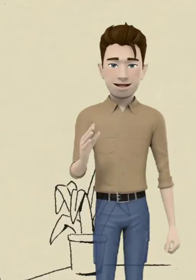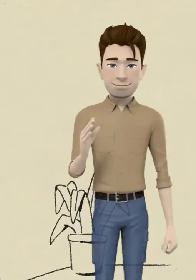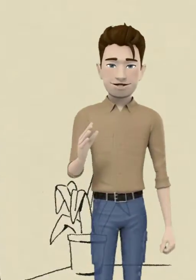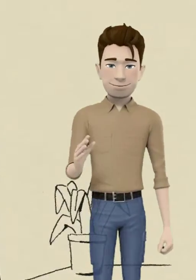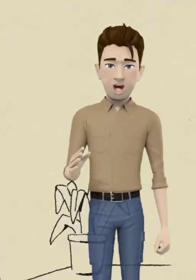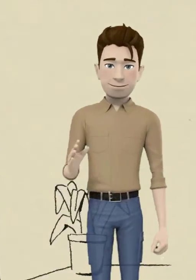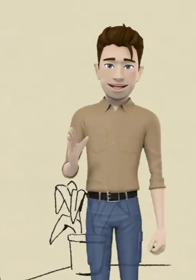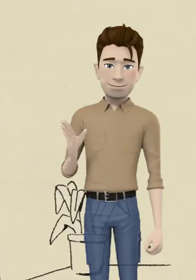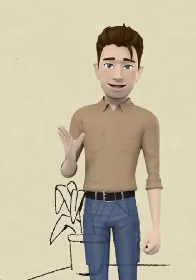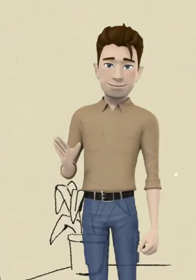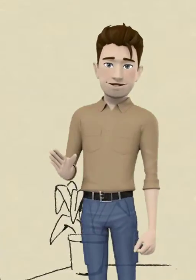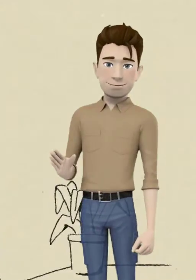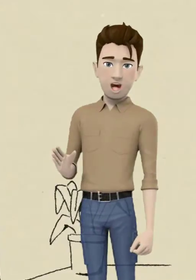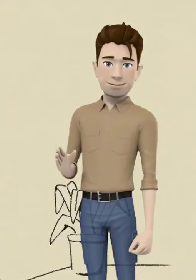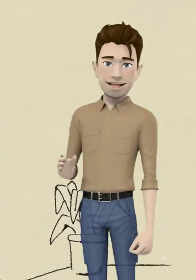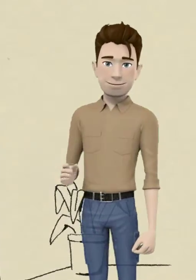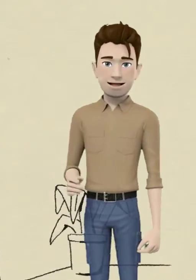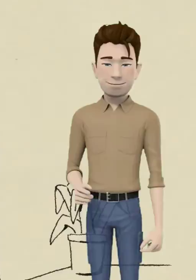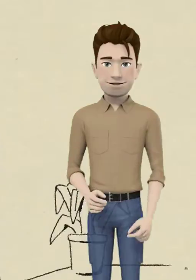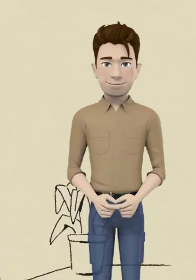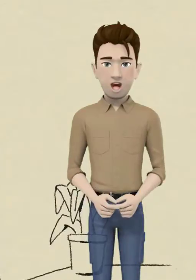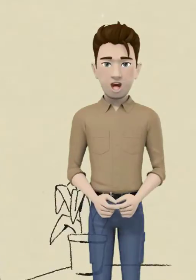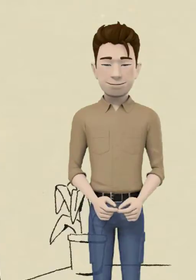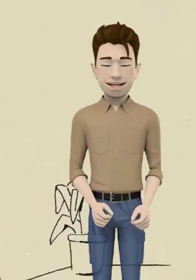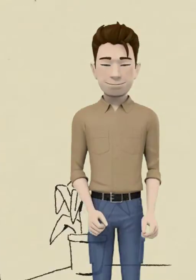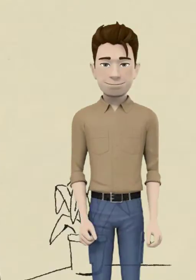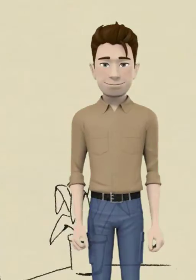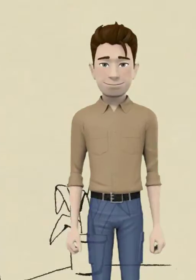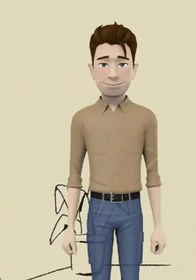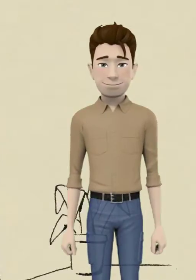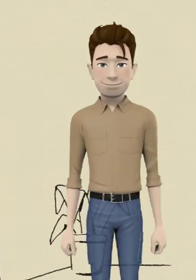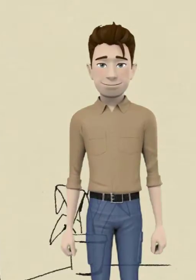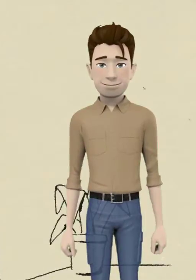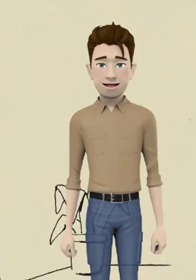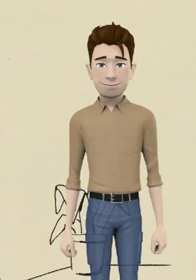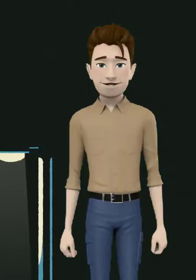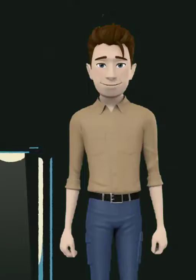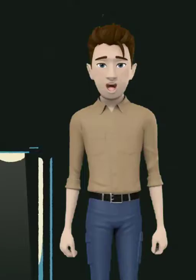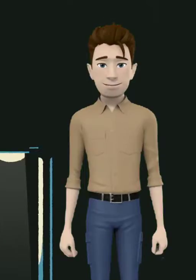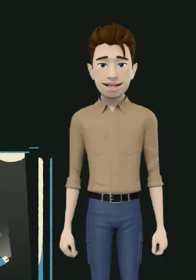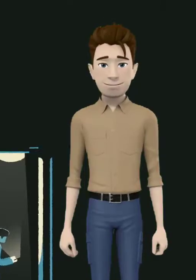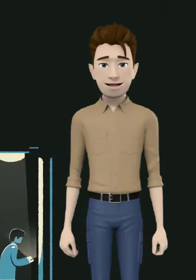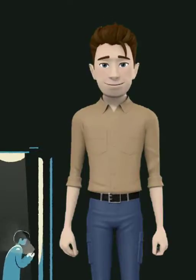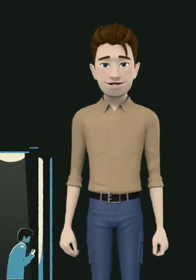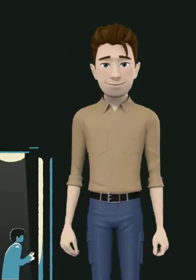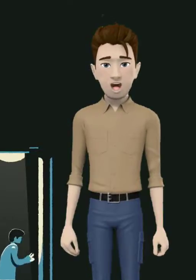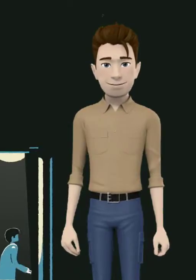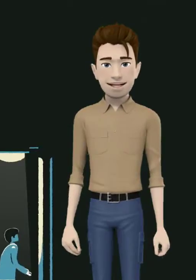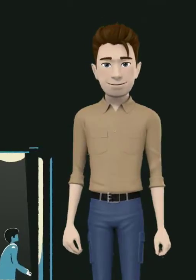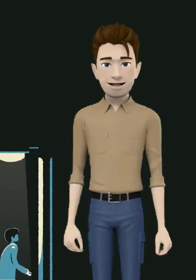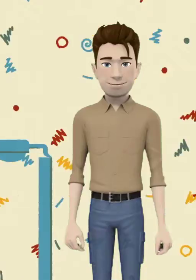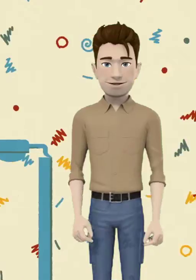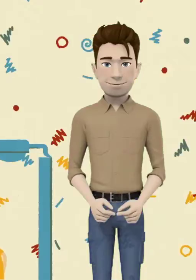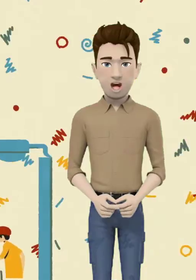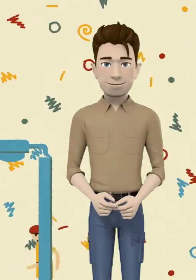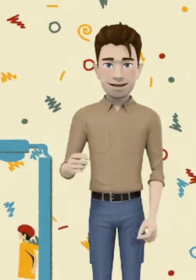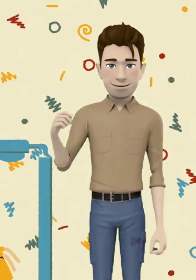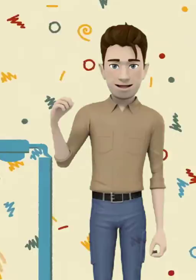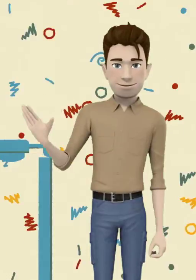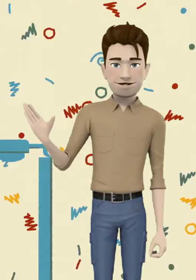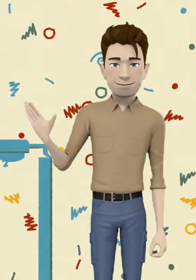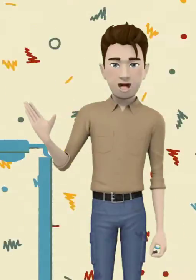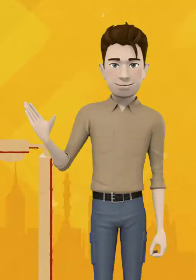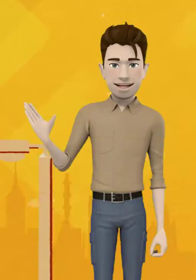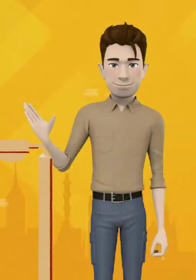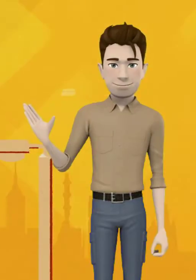dignity. It's to grow at peace with the inevitable nature of our ridiculousness. We are idiots now, we've been idiots